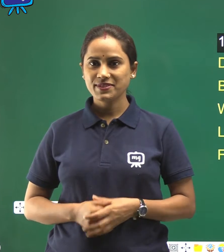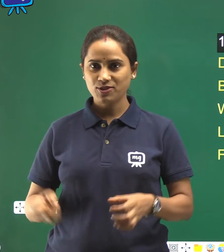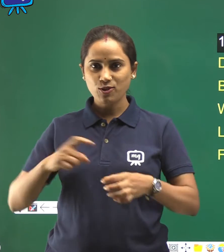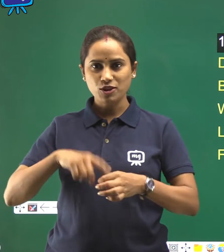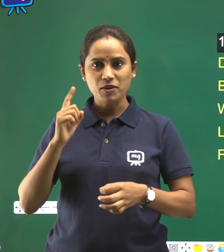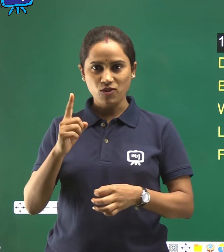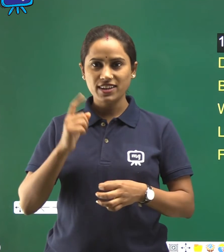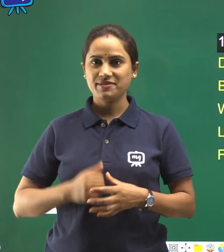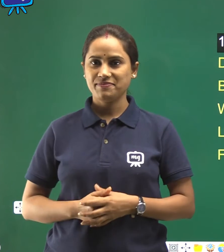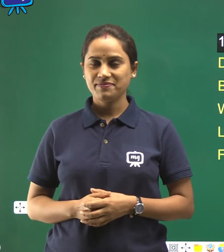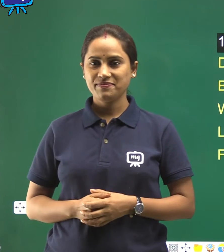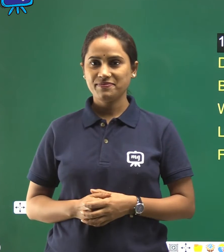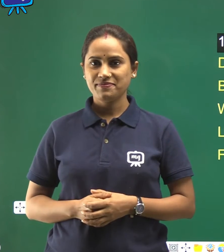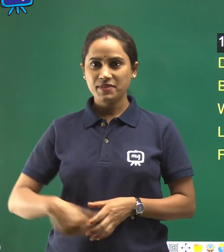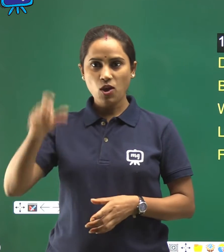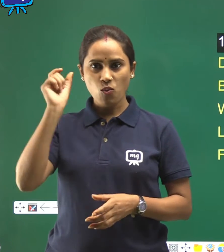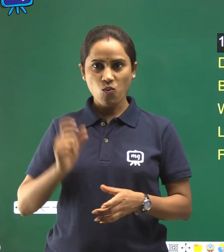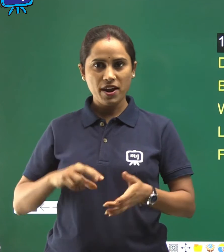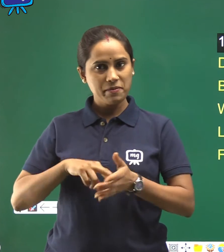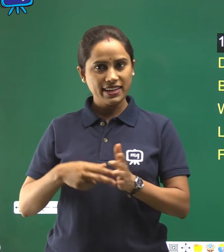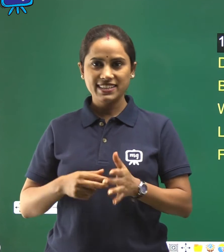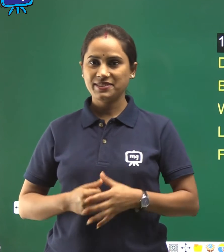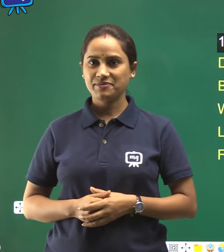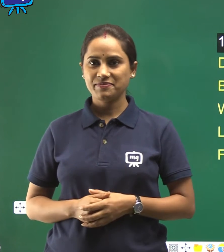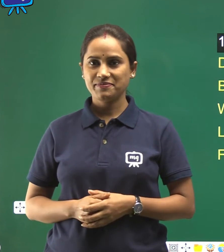Question number 1. Word meanings.